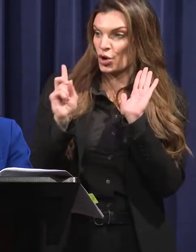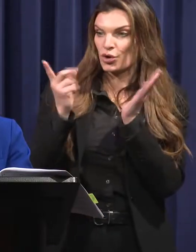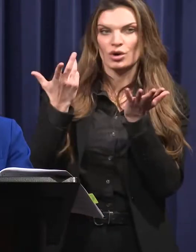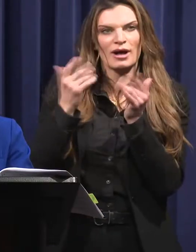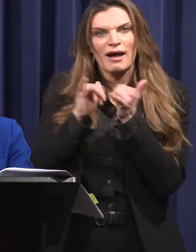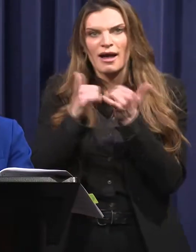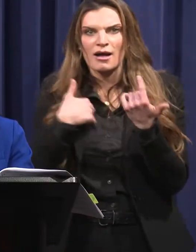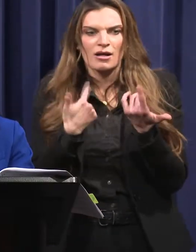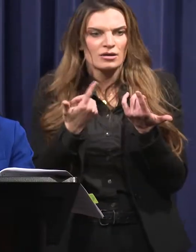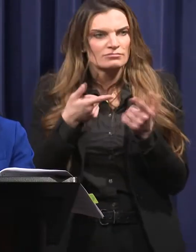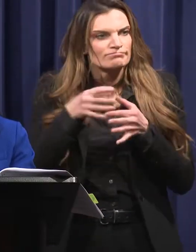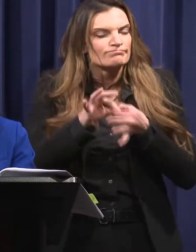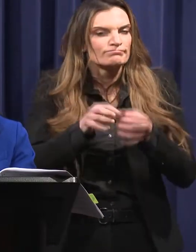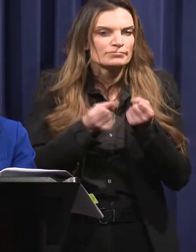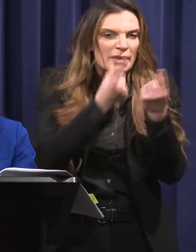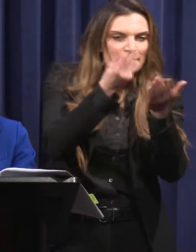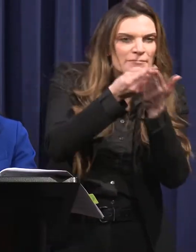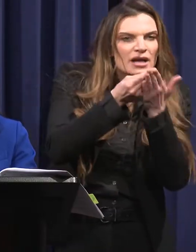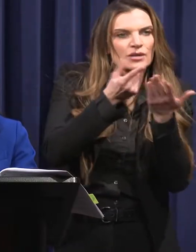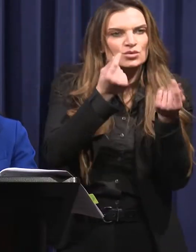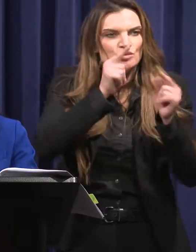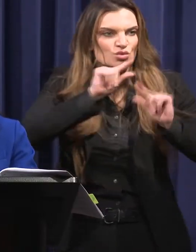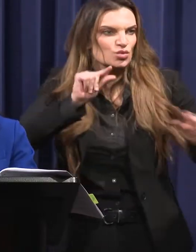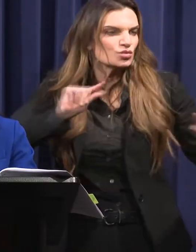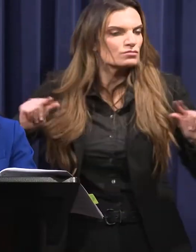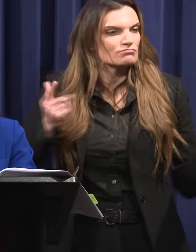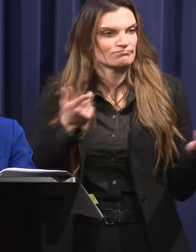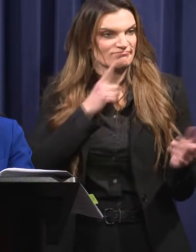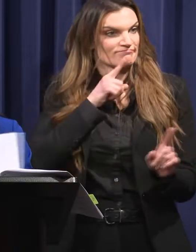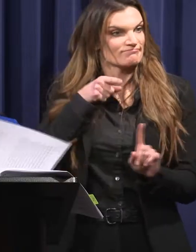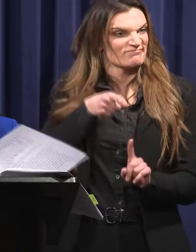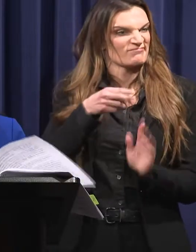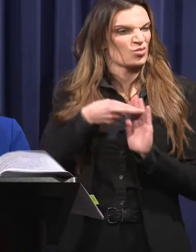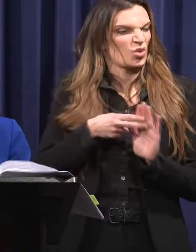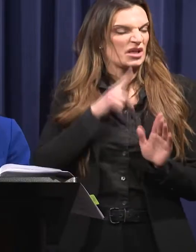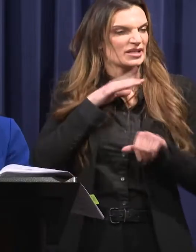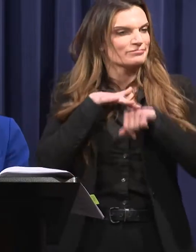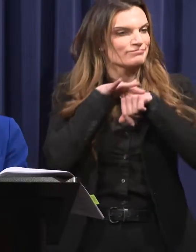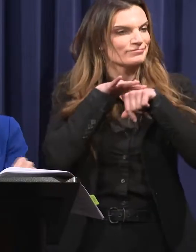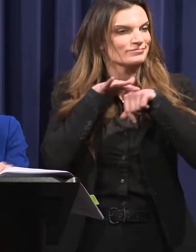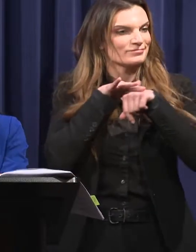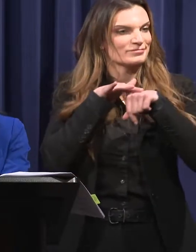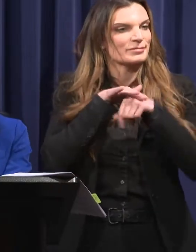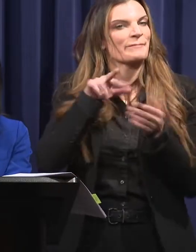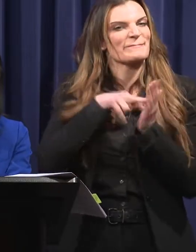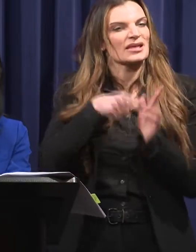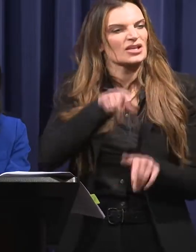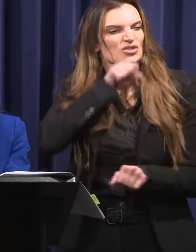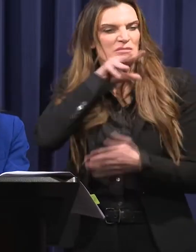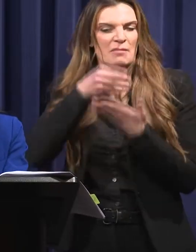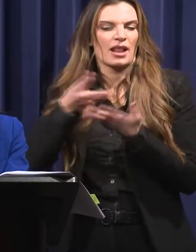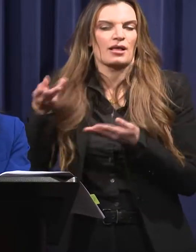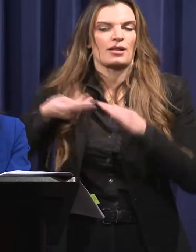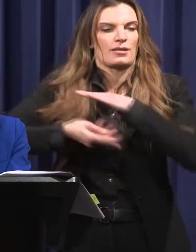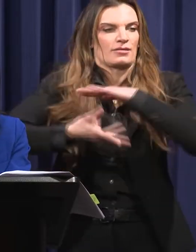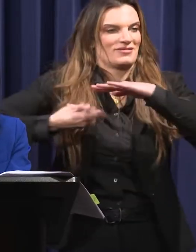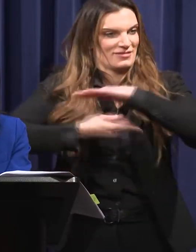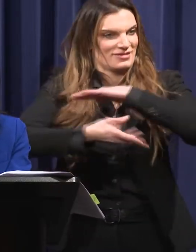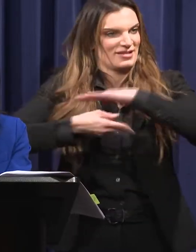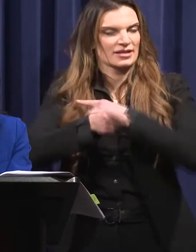spent. And that's exactly why they're utilized as dark money vehicles in political